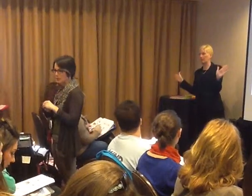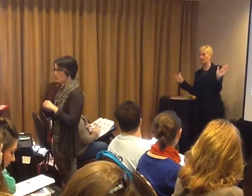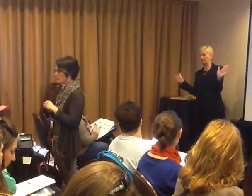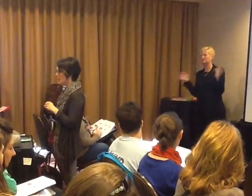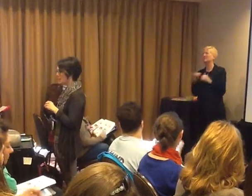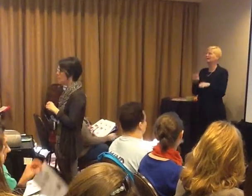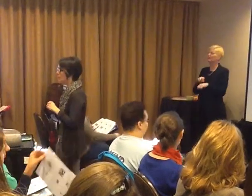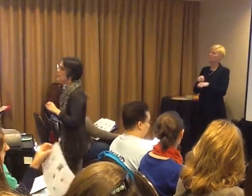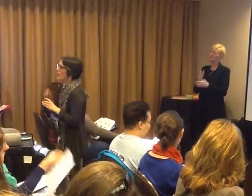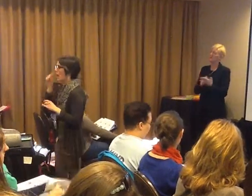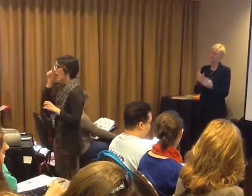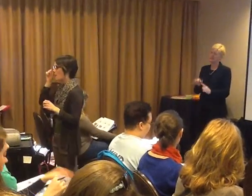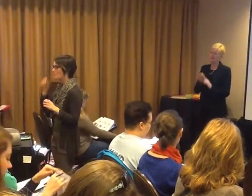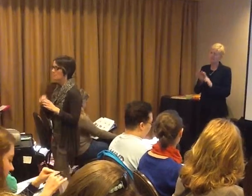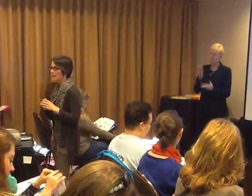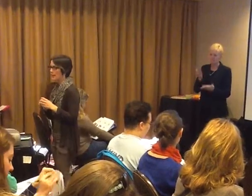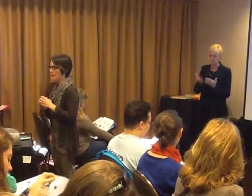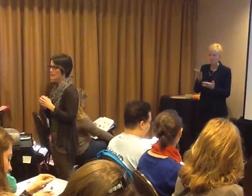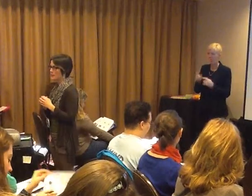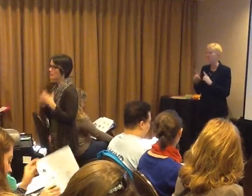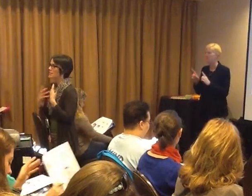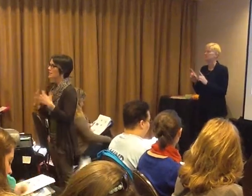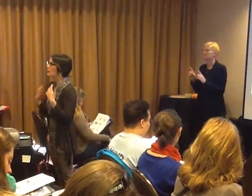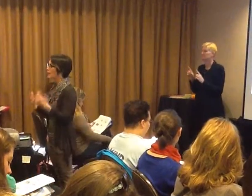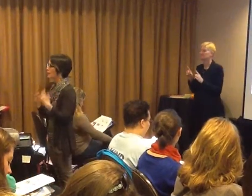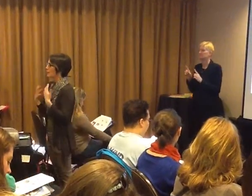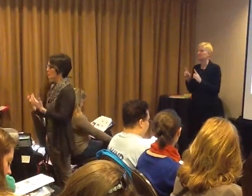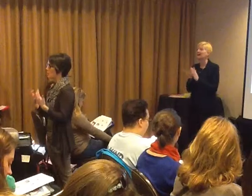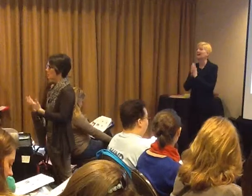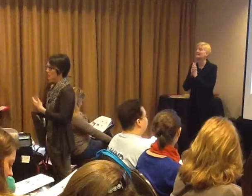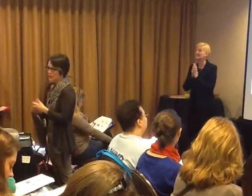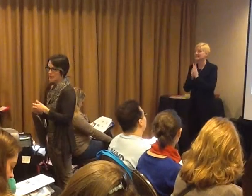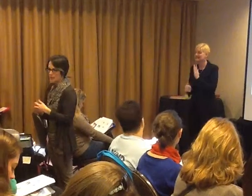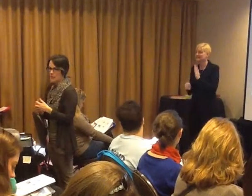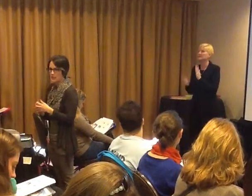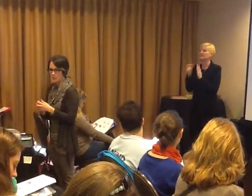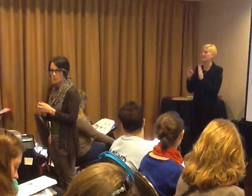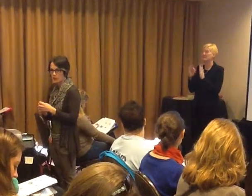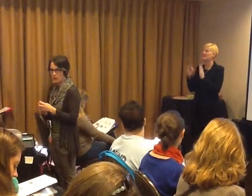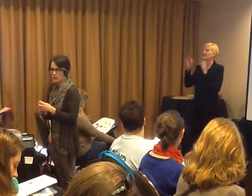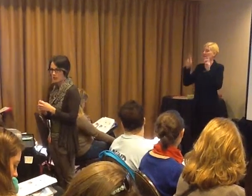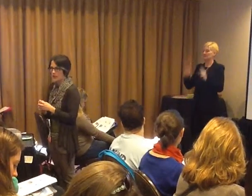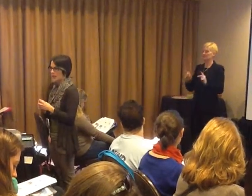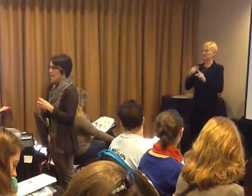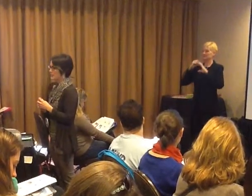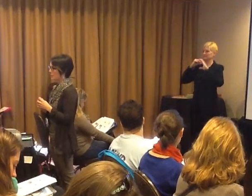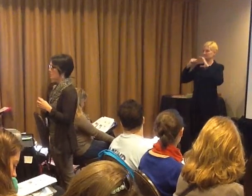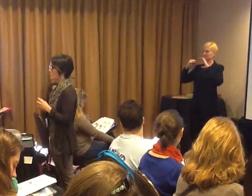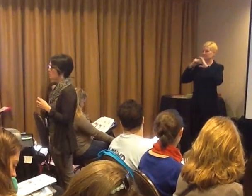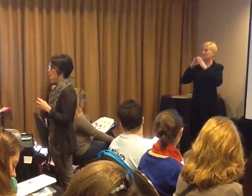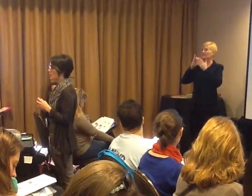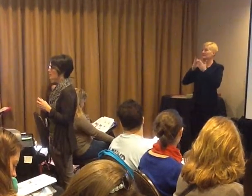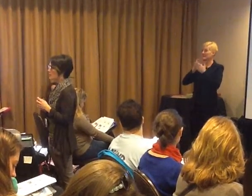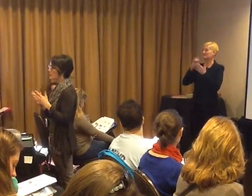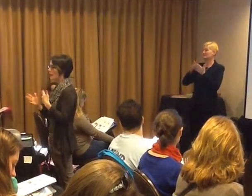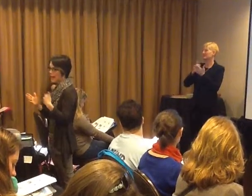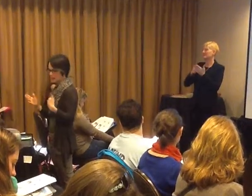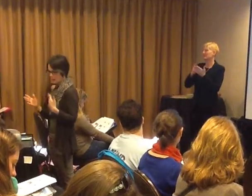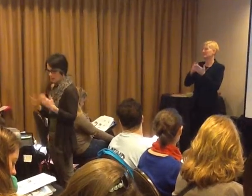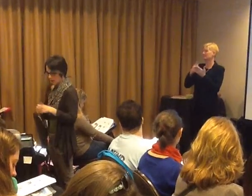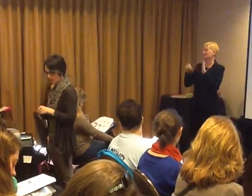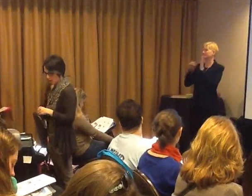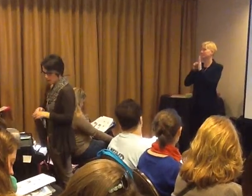to be exceptions to that rule, but that it's the skill level of people using simultaneous communication is sometimes what puts